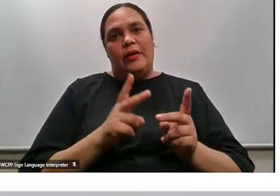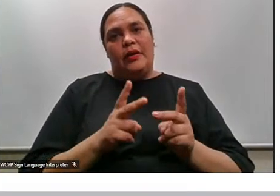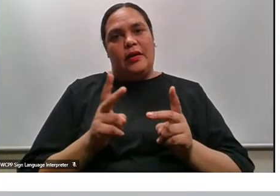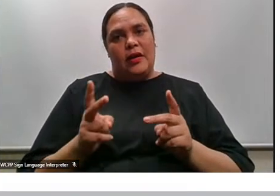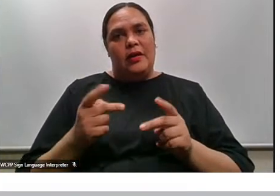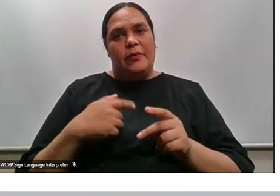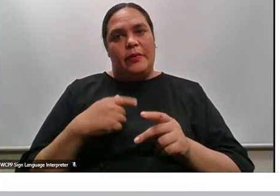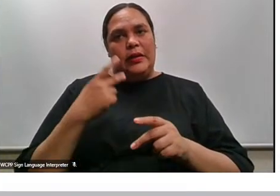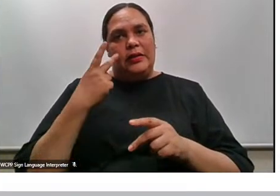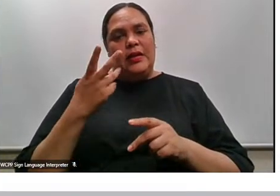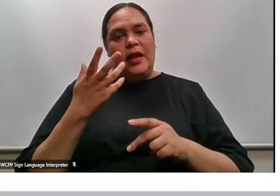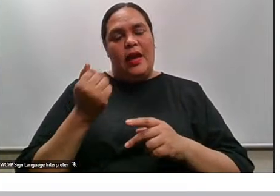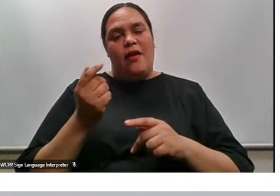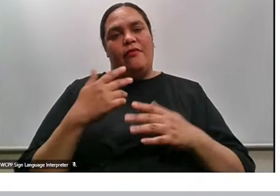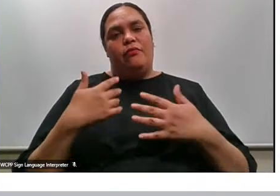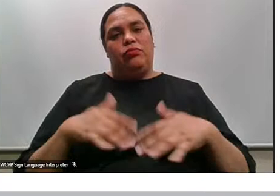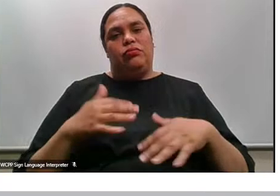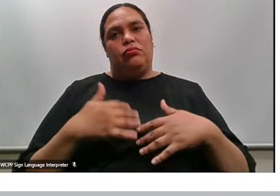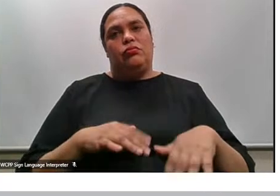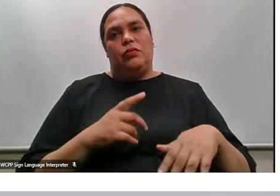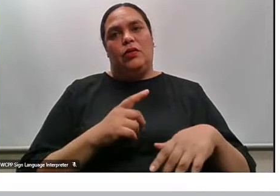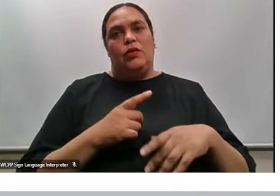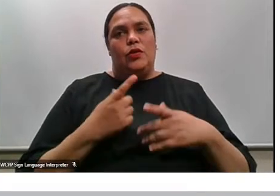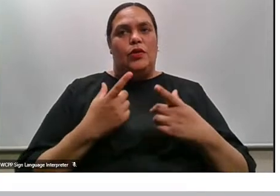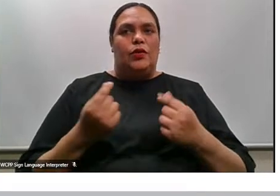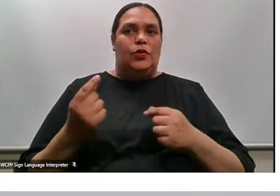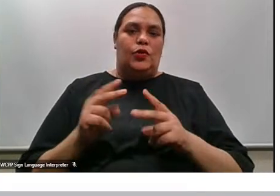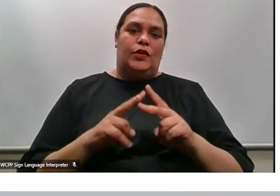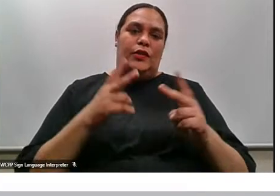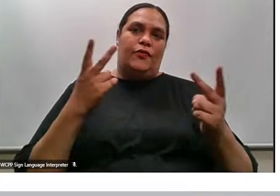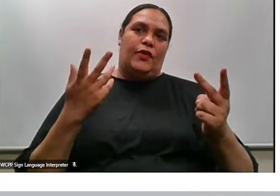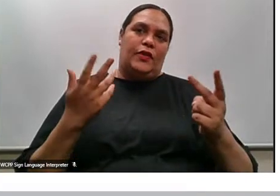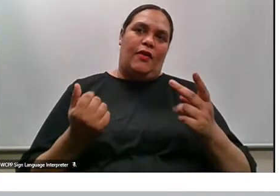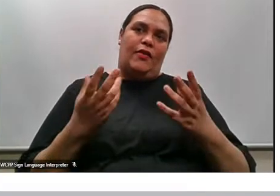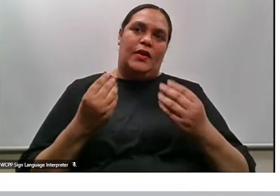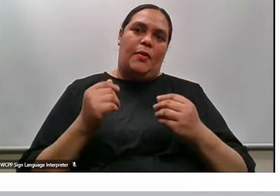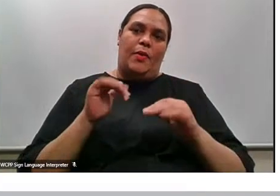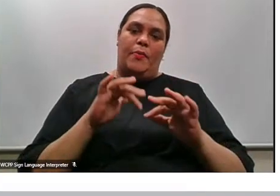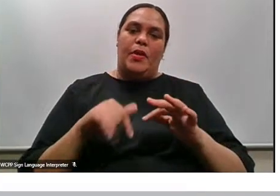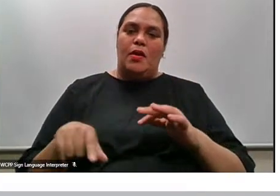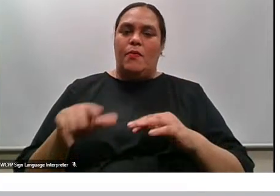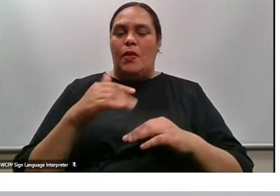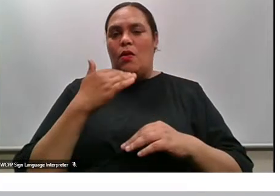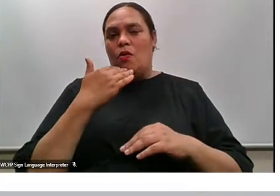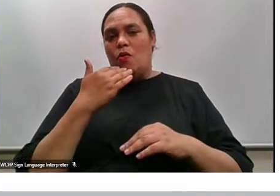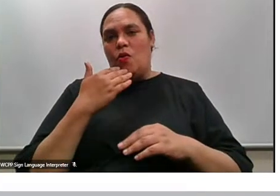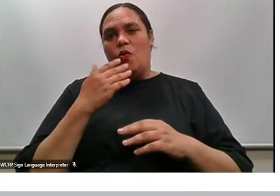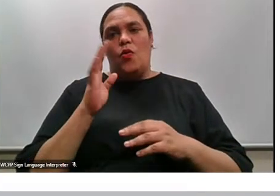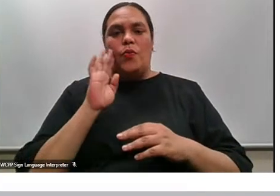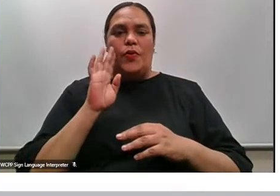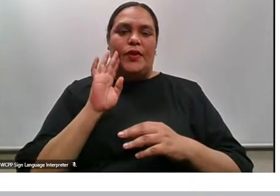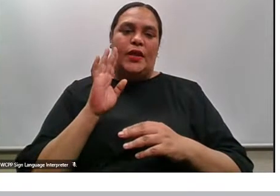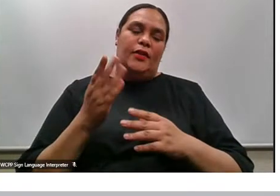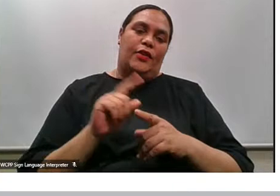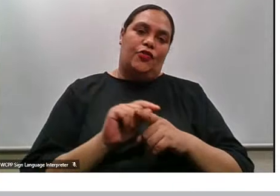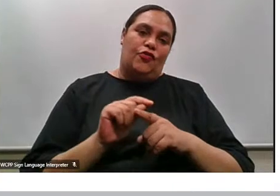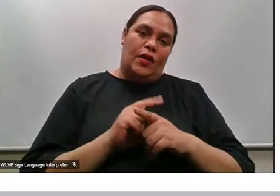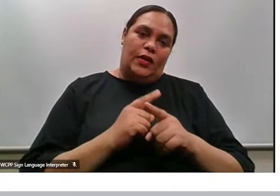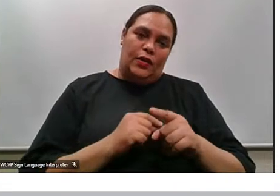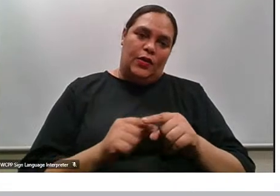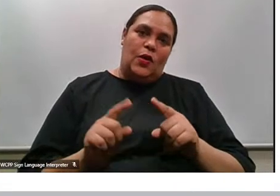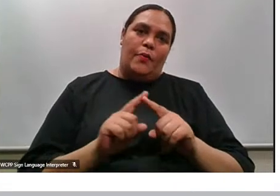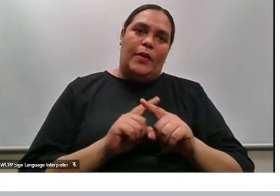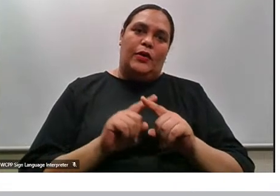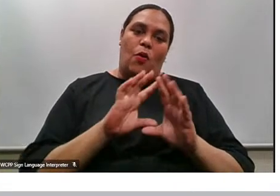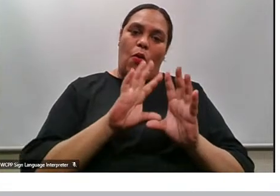see that there's been quite a significant difference in the numbers of people that that attended that e-training, and all